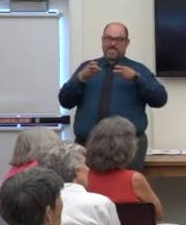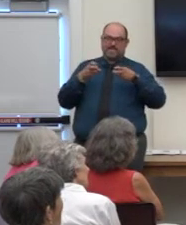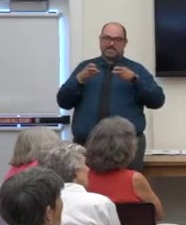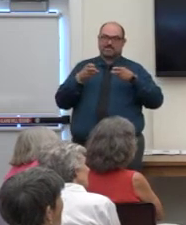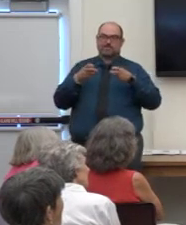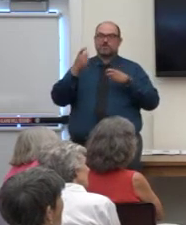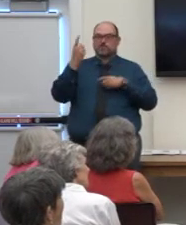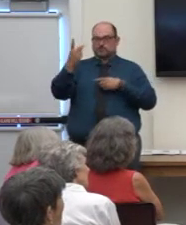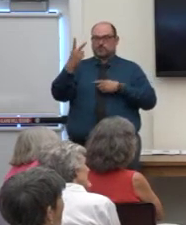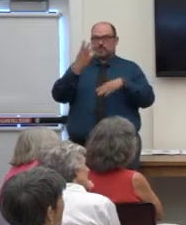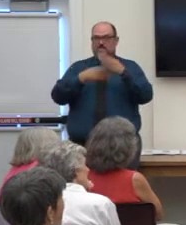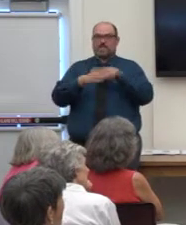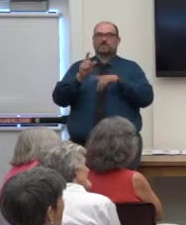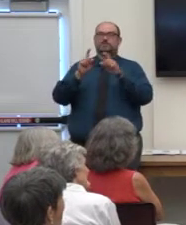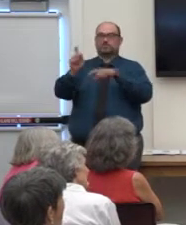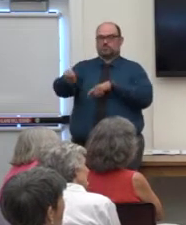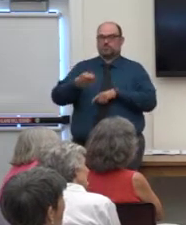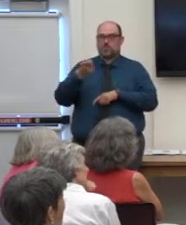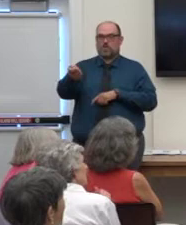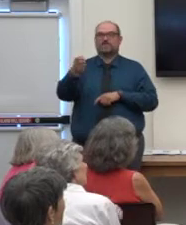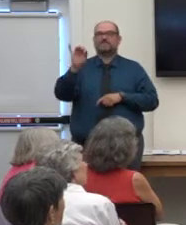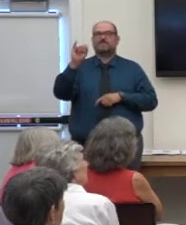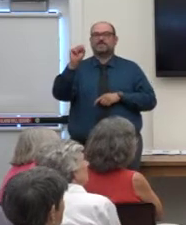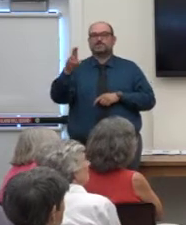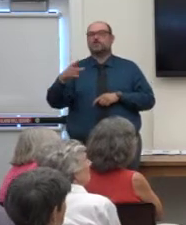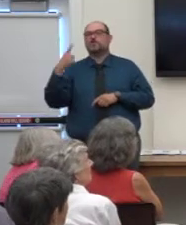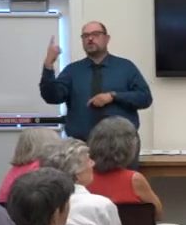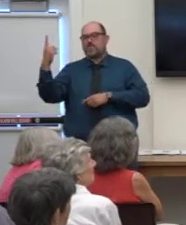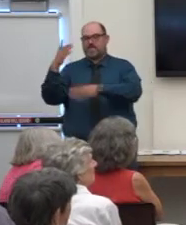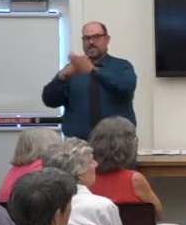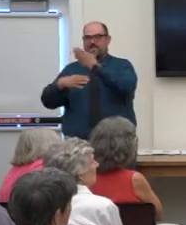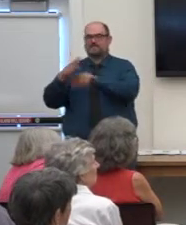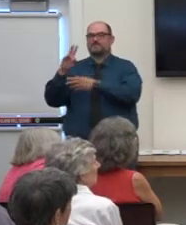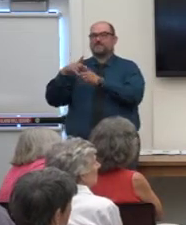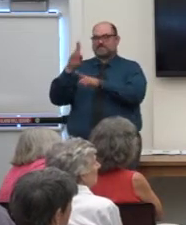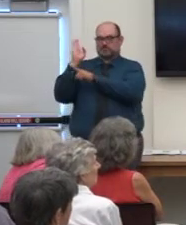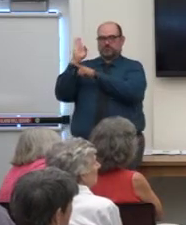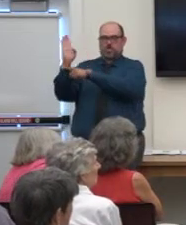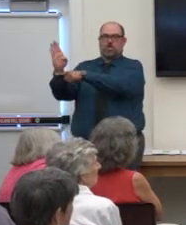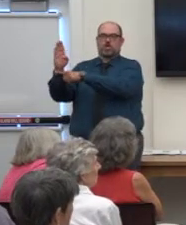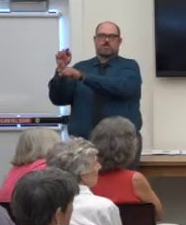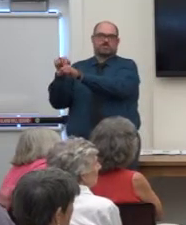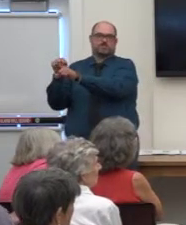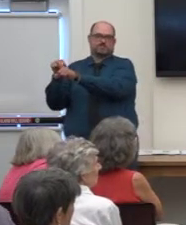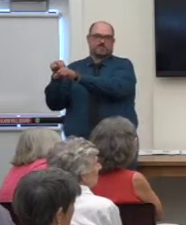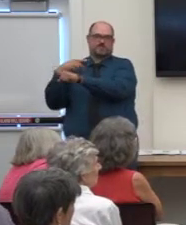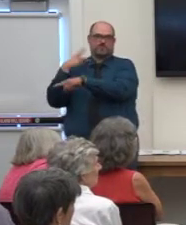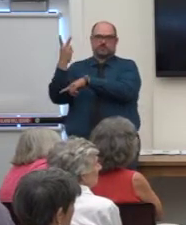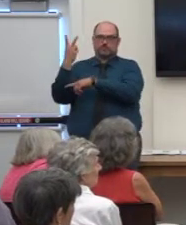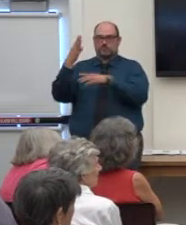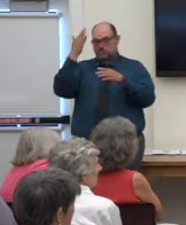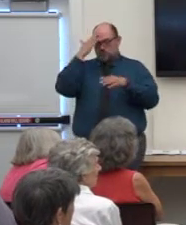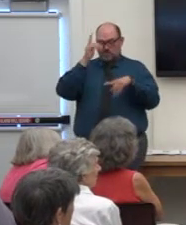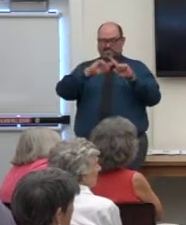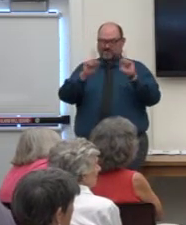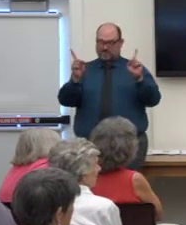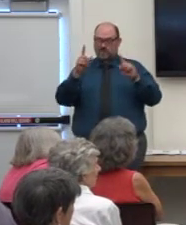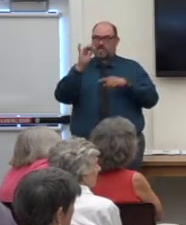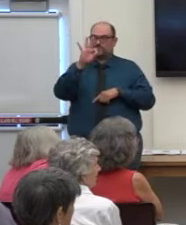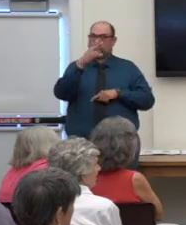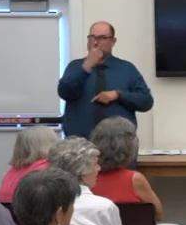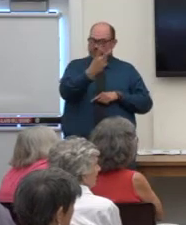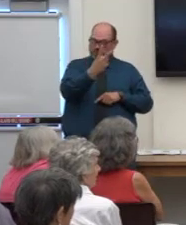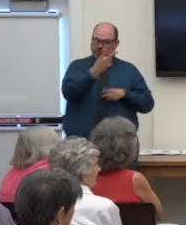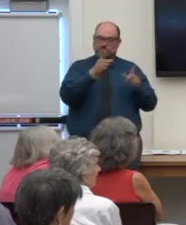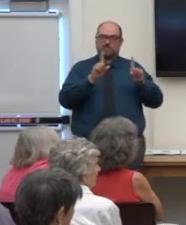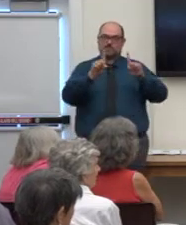hand, it's shark. And it was very important to know the difference between shark and swordfish, because swordfish was the fish that you wanted